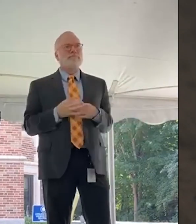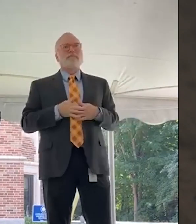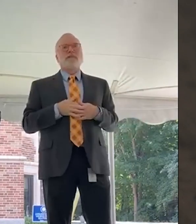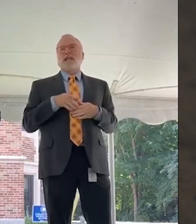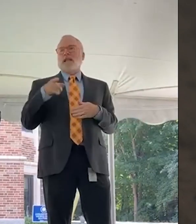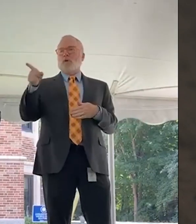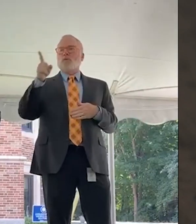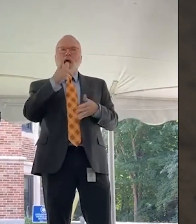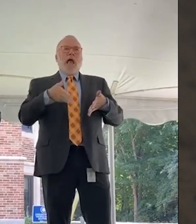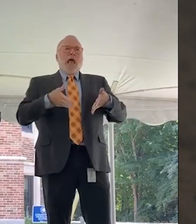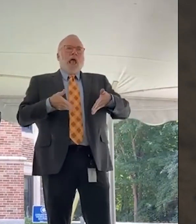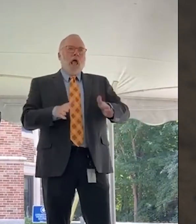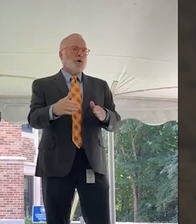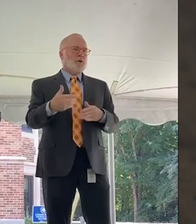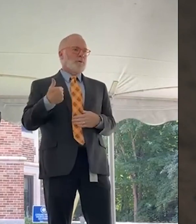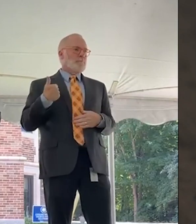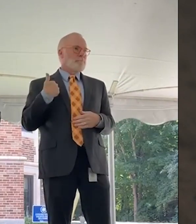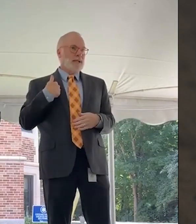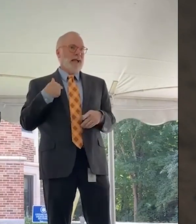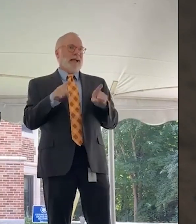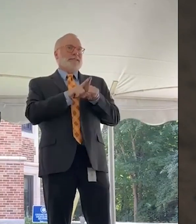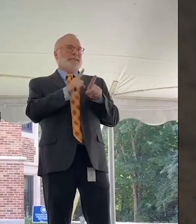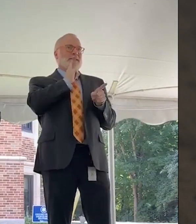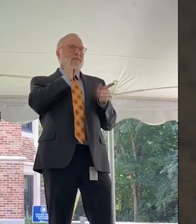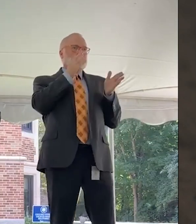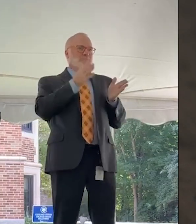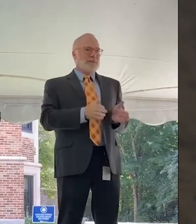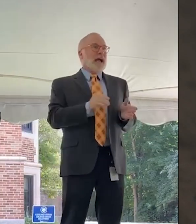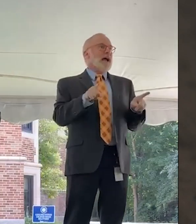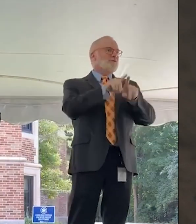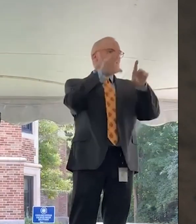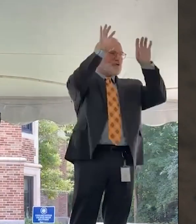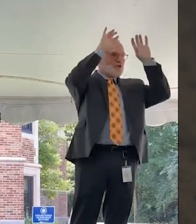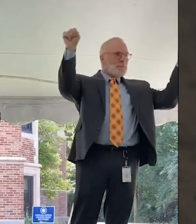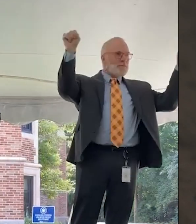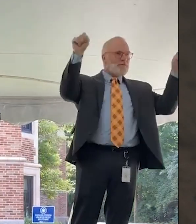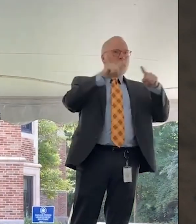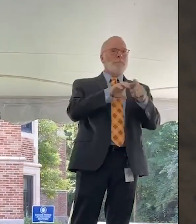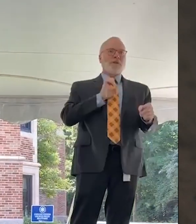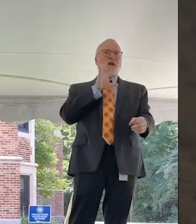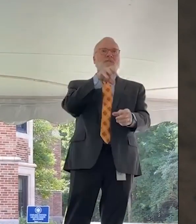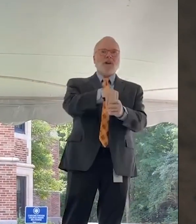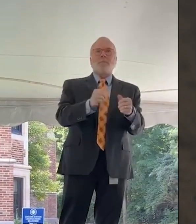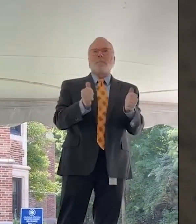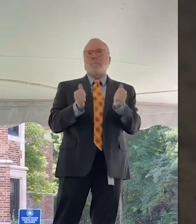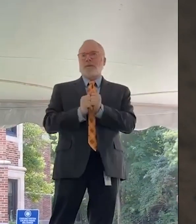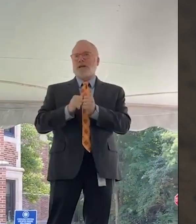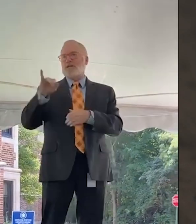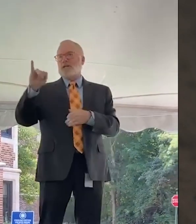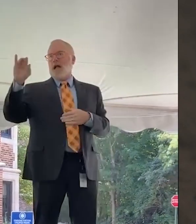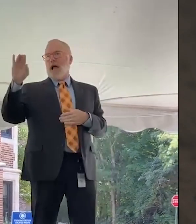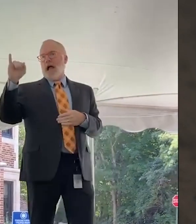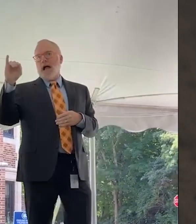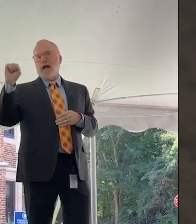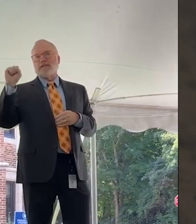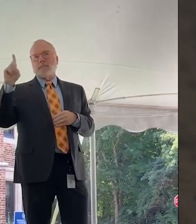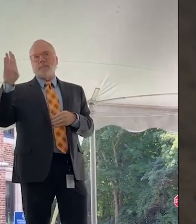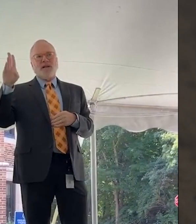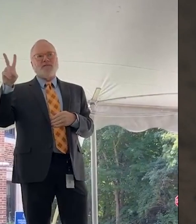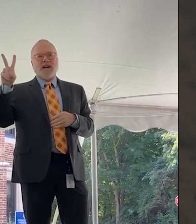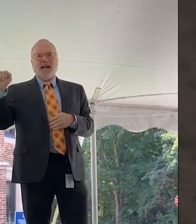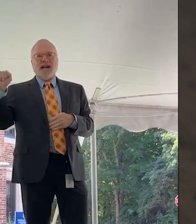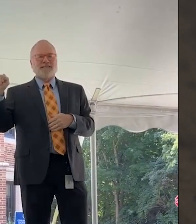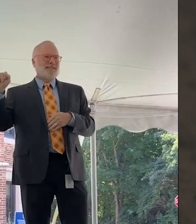support from the IDOA. She has allowed me as a deaf leader, as the superintendent of our school,